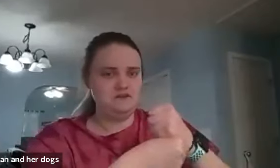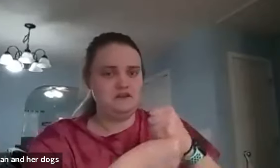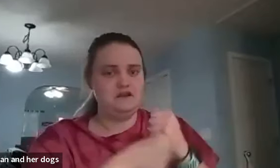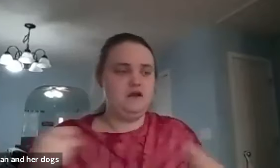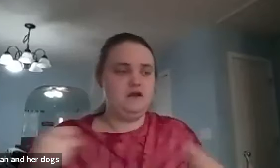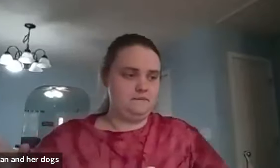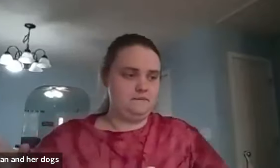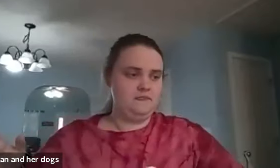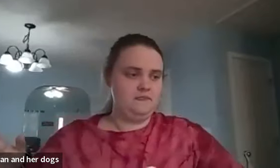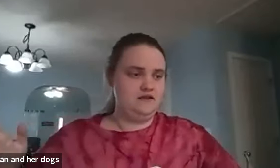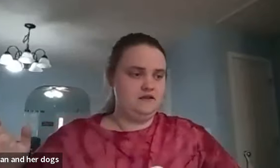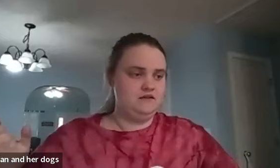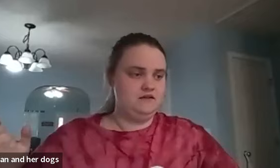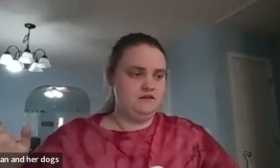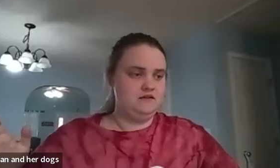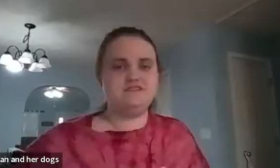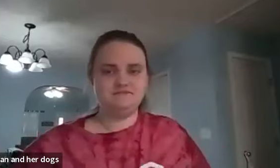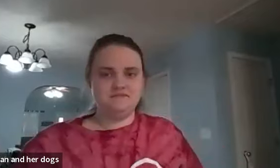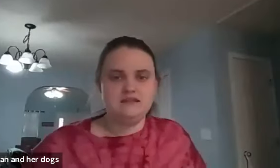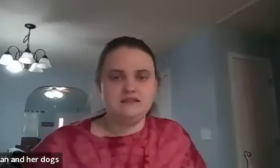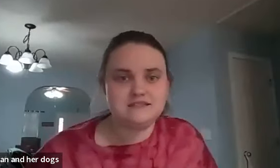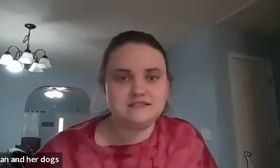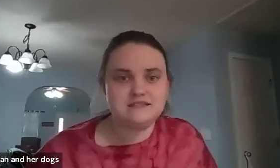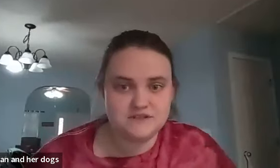Okay. Okay, we still have time. Yes, Joseph.